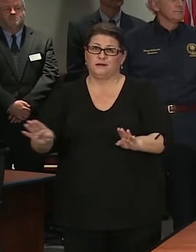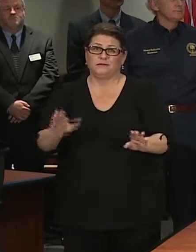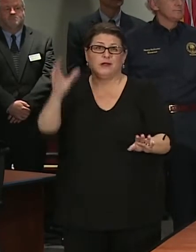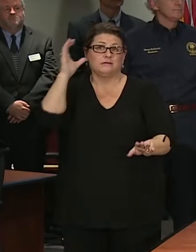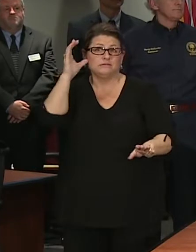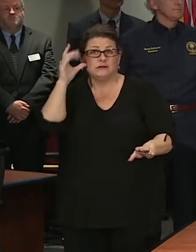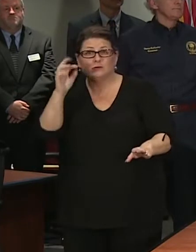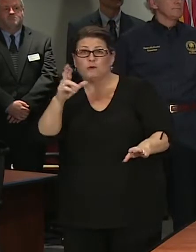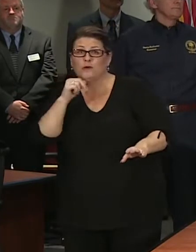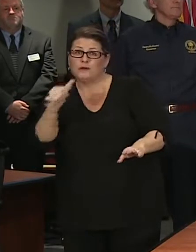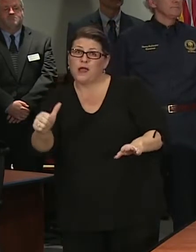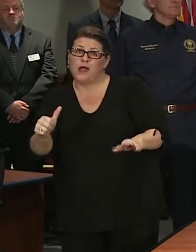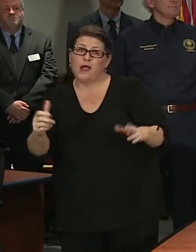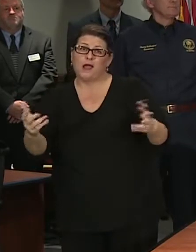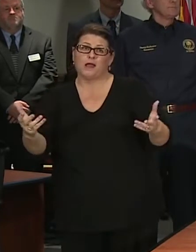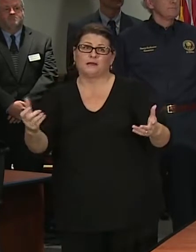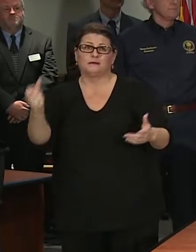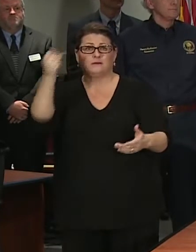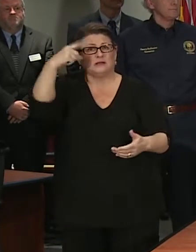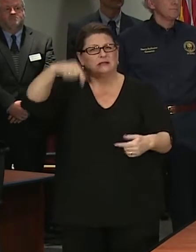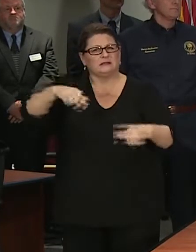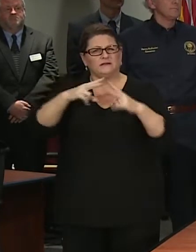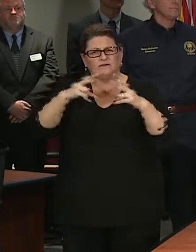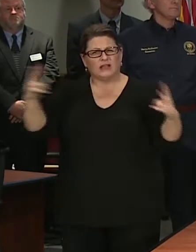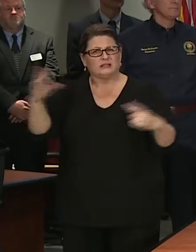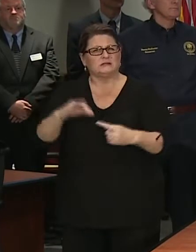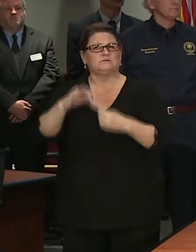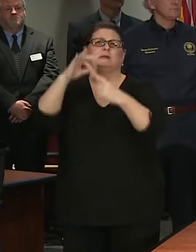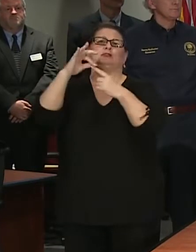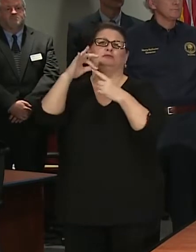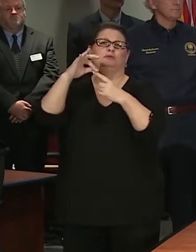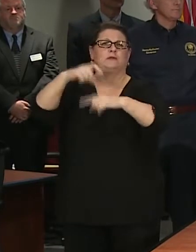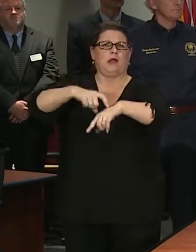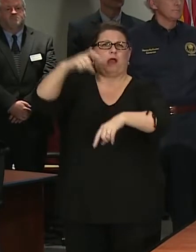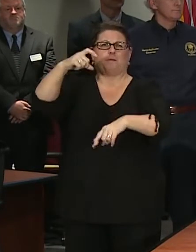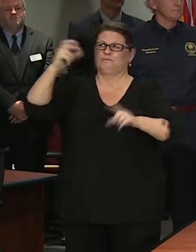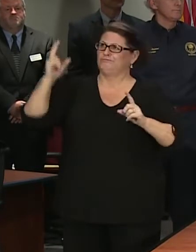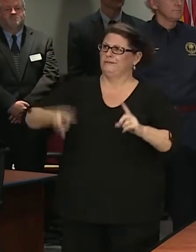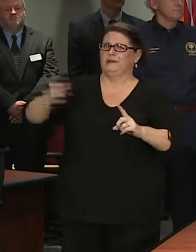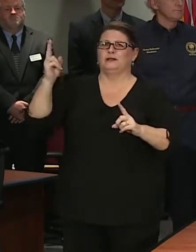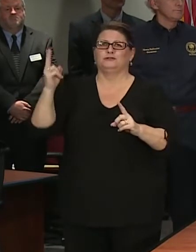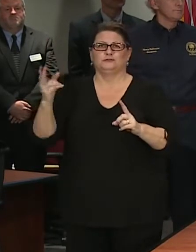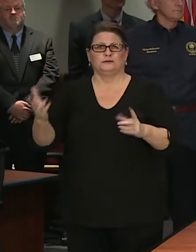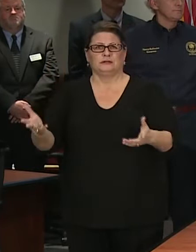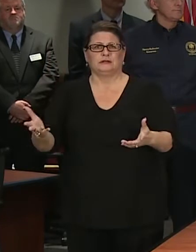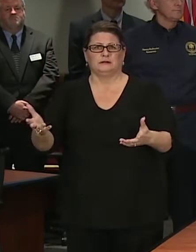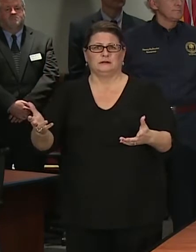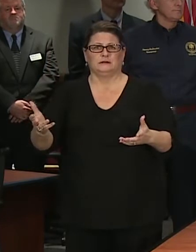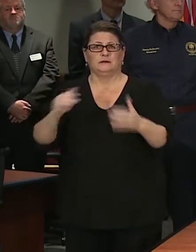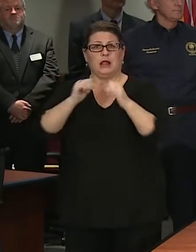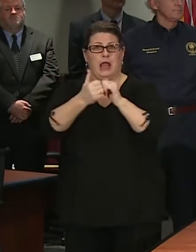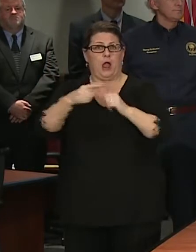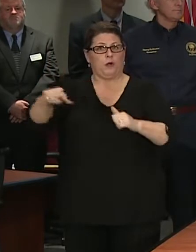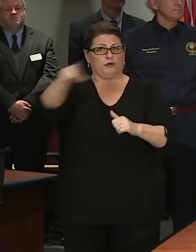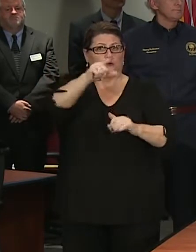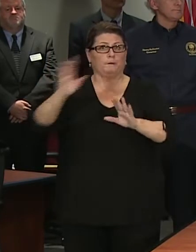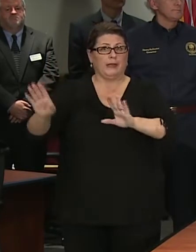is a historic and unprecedented event, and how we respond as individuals, a community, and a state